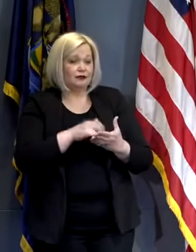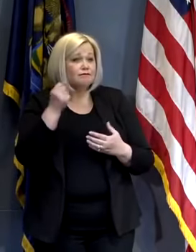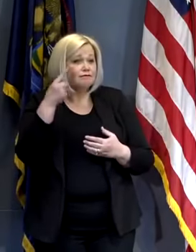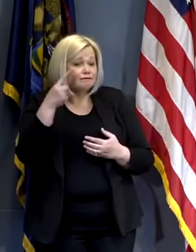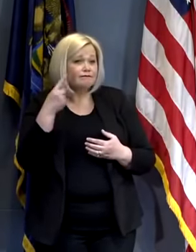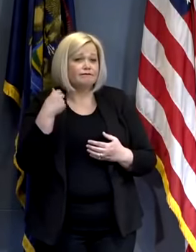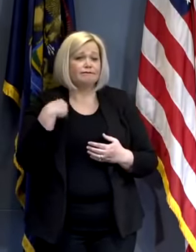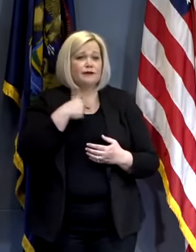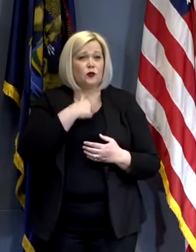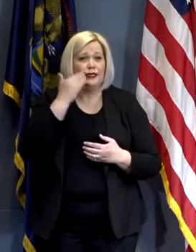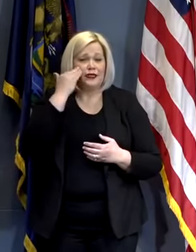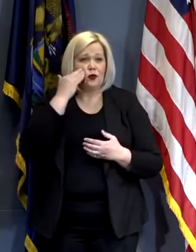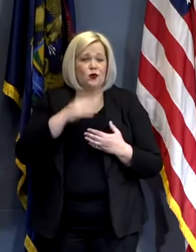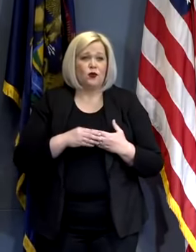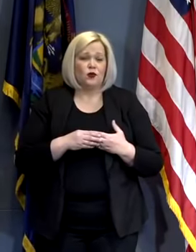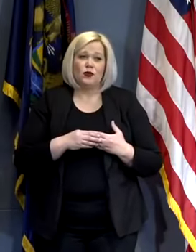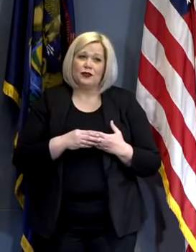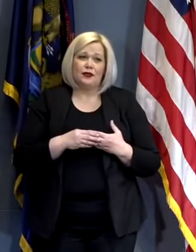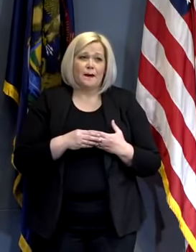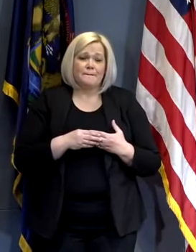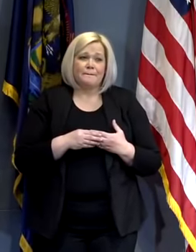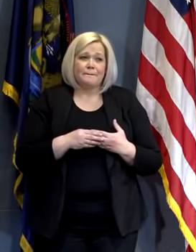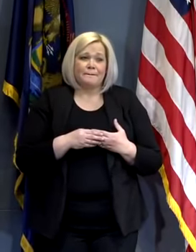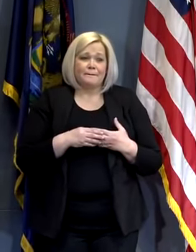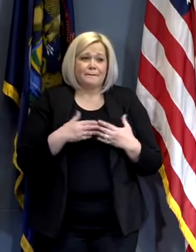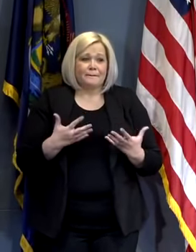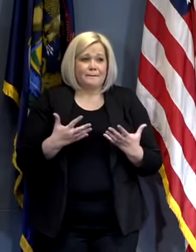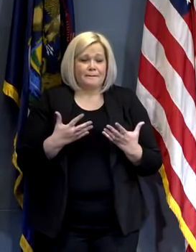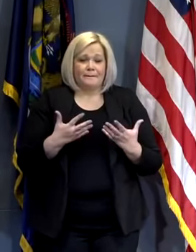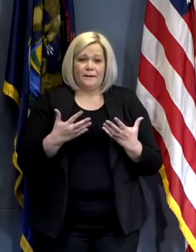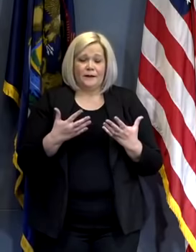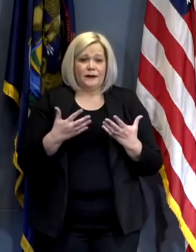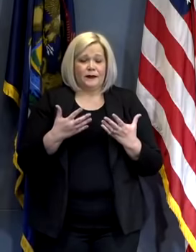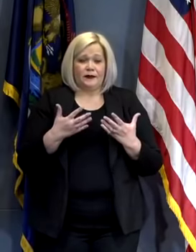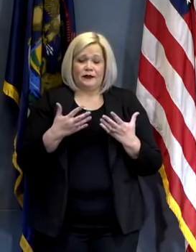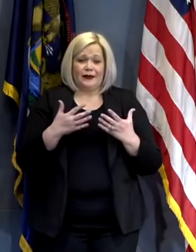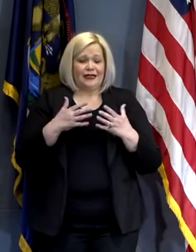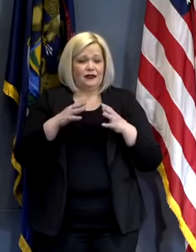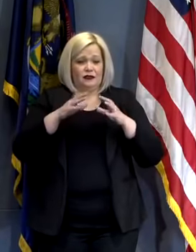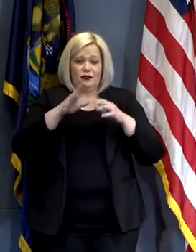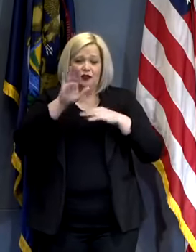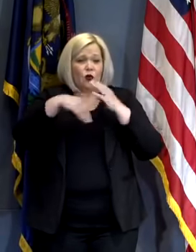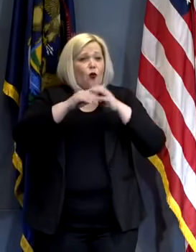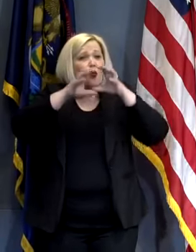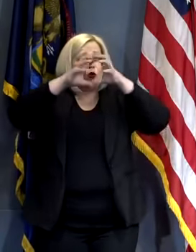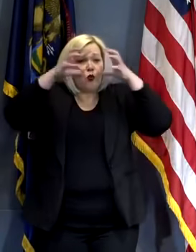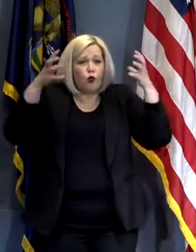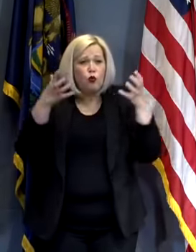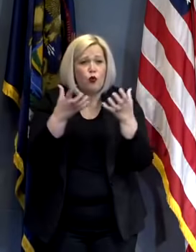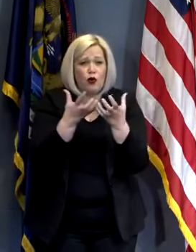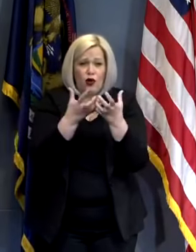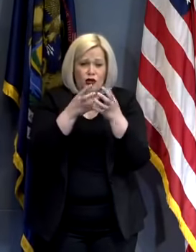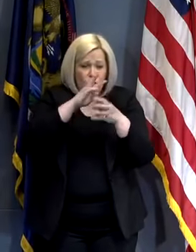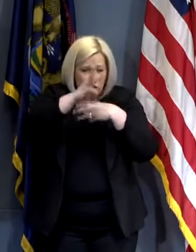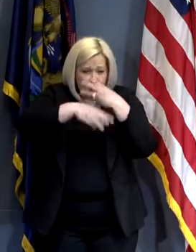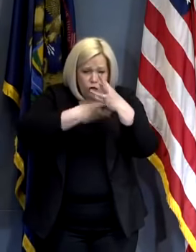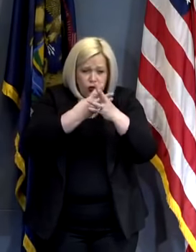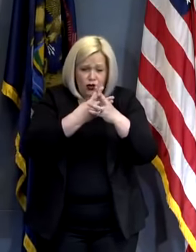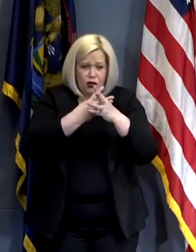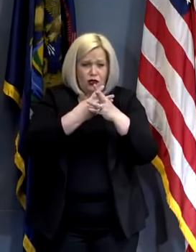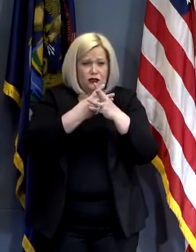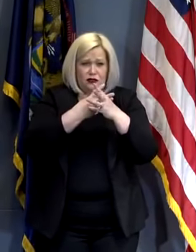know that it was in the midst of a global pandemic that a virus is spreading